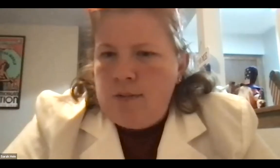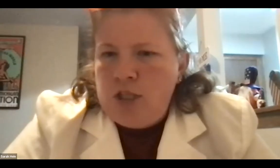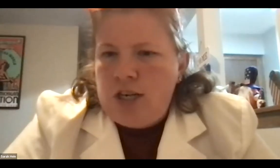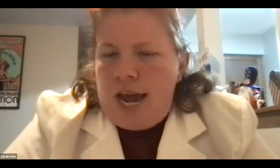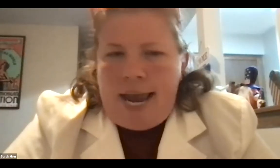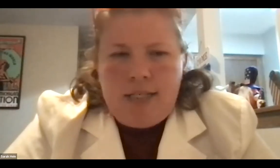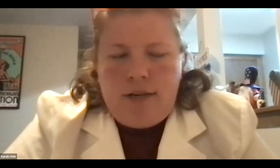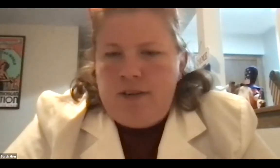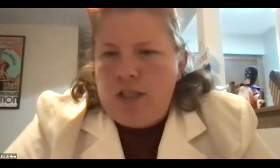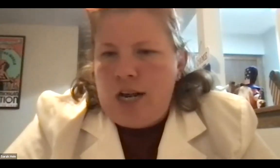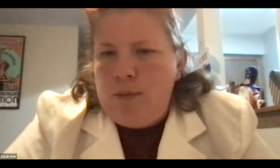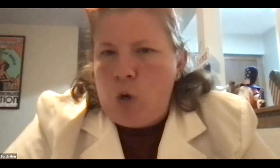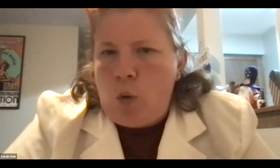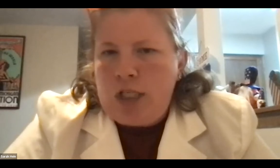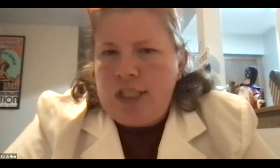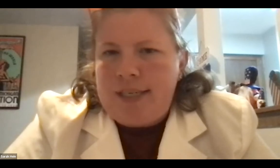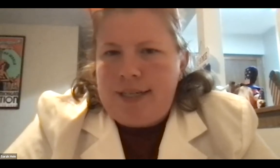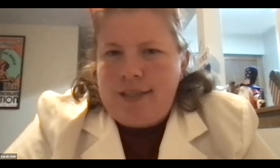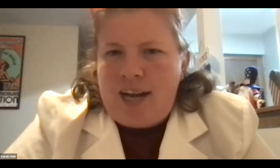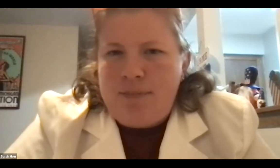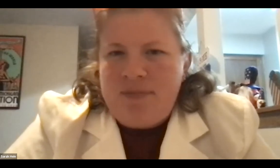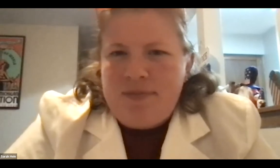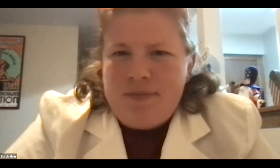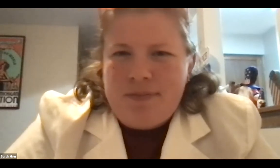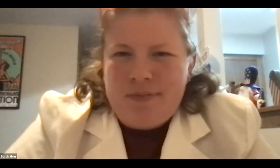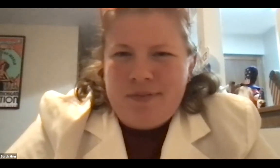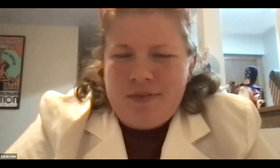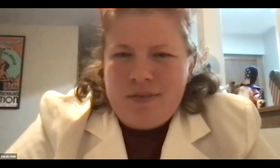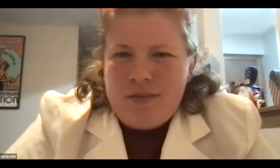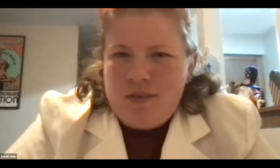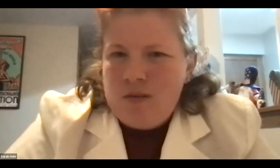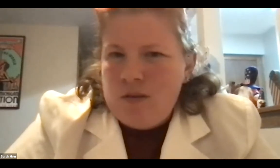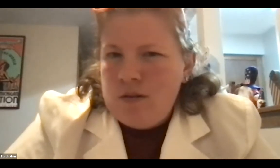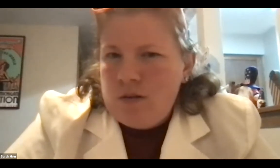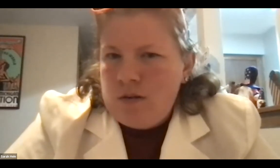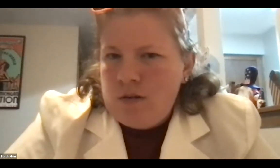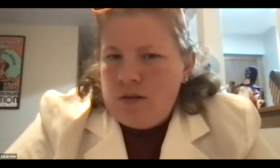Okay, I'm just gonna ask if there's any more questions at this time.